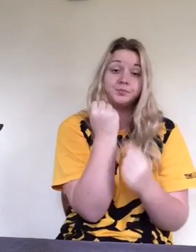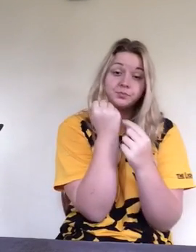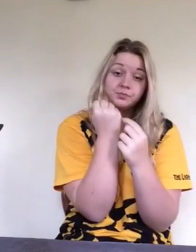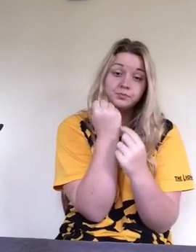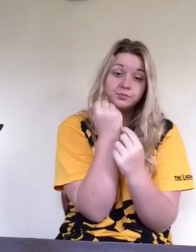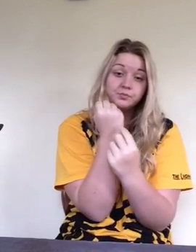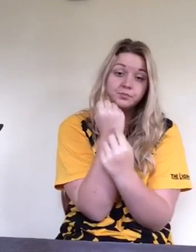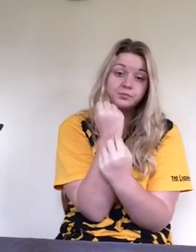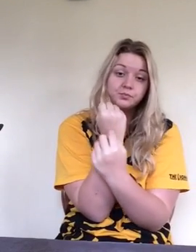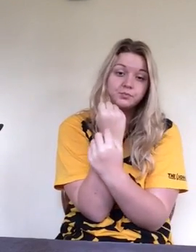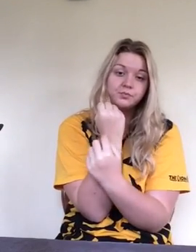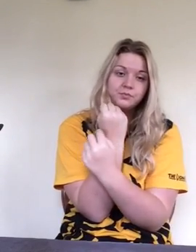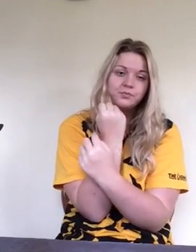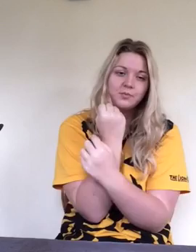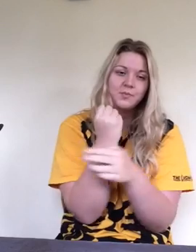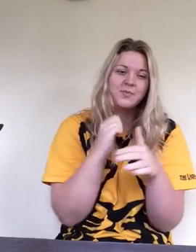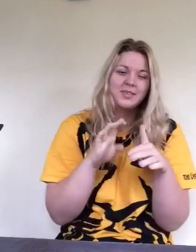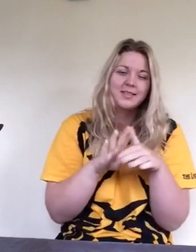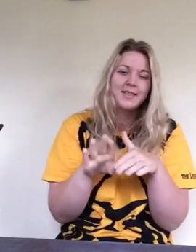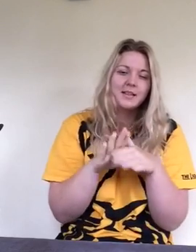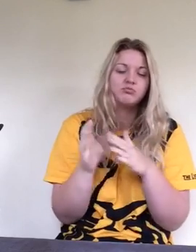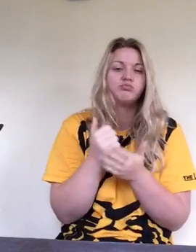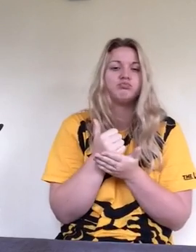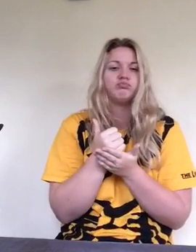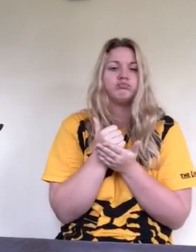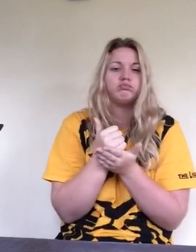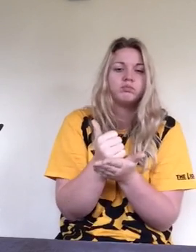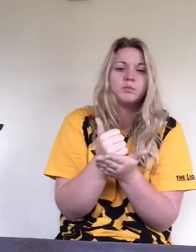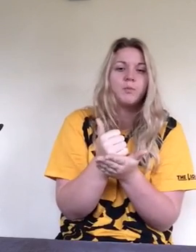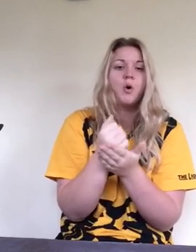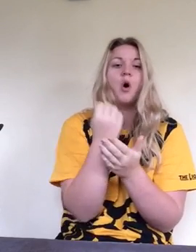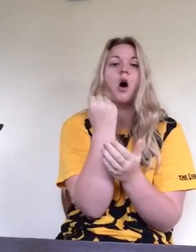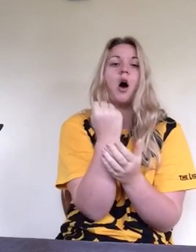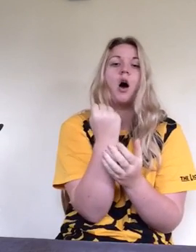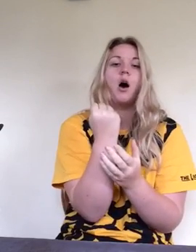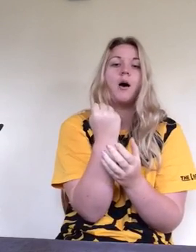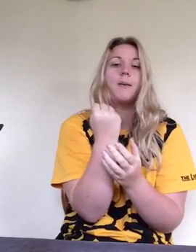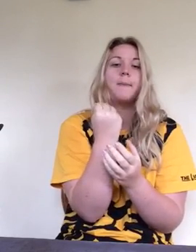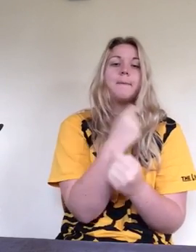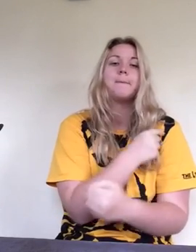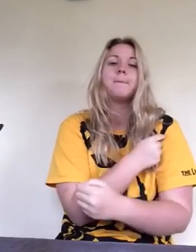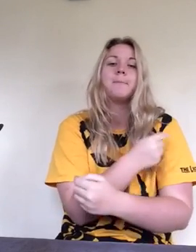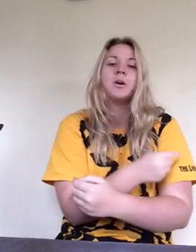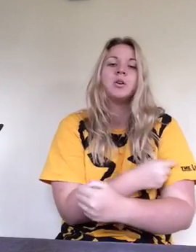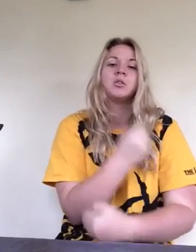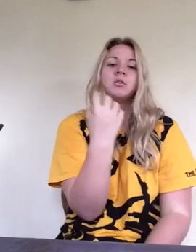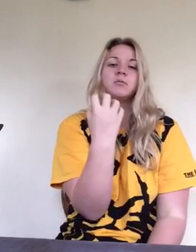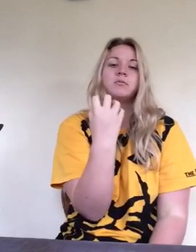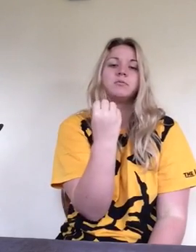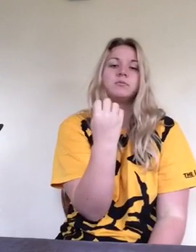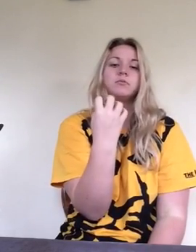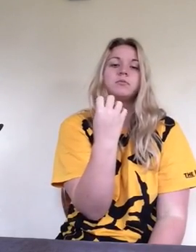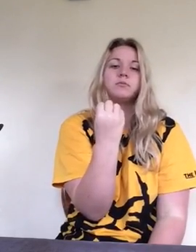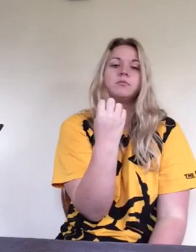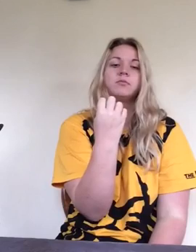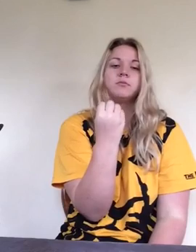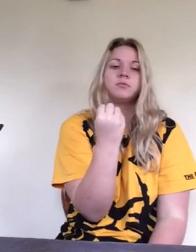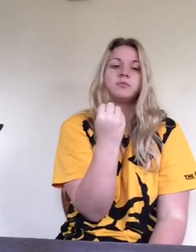heart muscle itself. I mean, remember, the heart is made up of thousands and thousands, actually tens and thousands of cells,